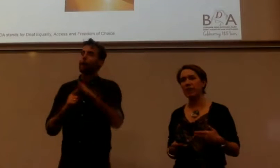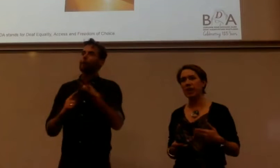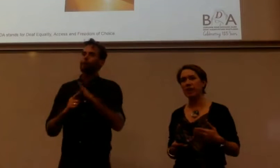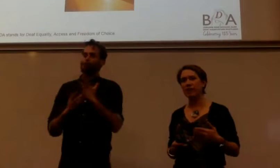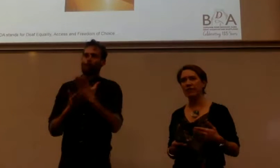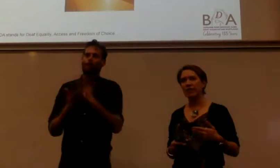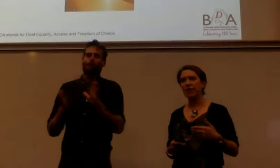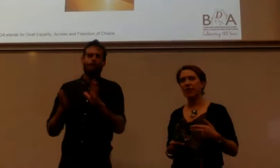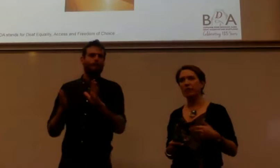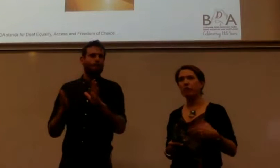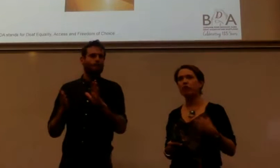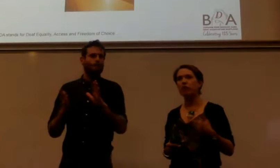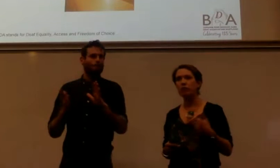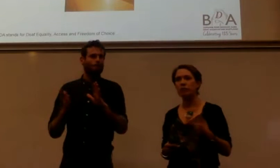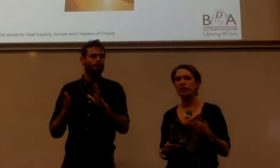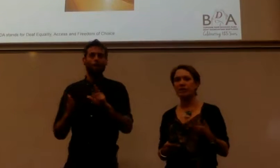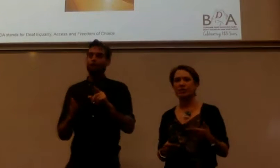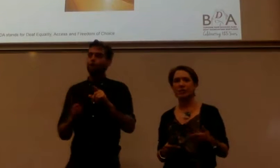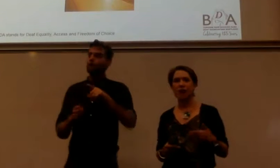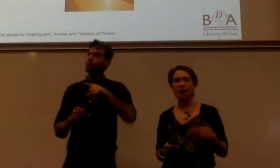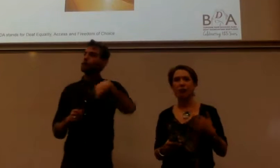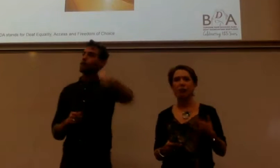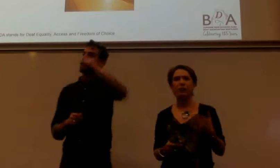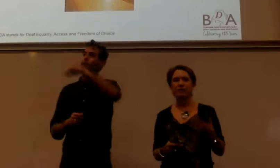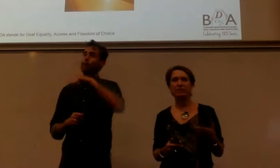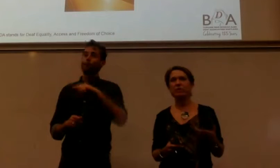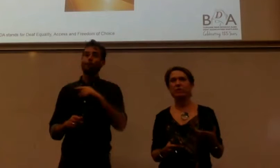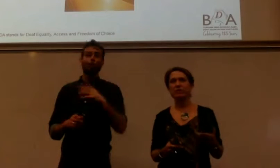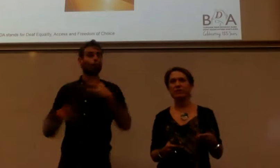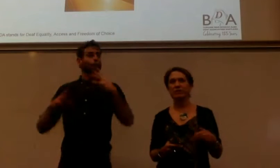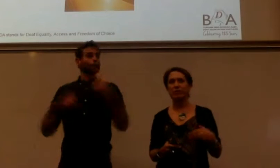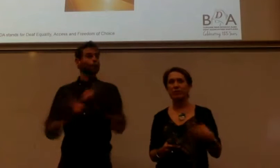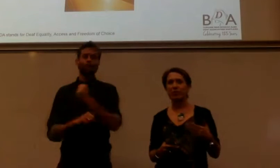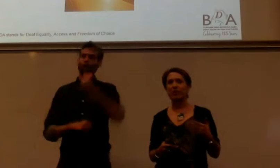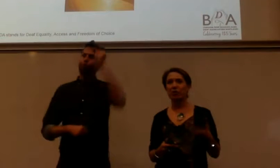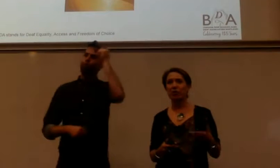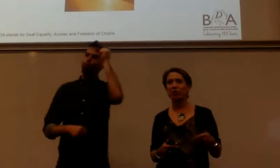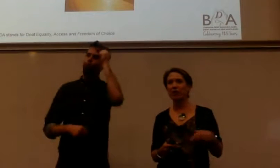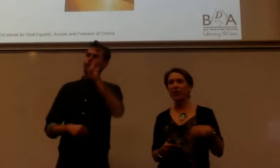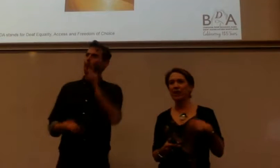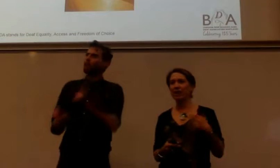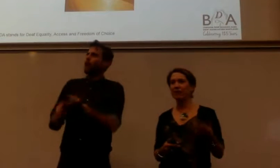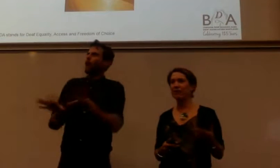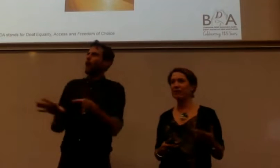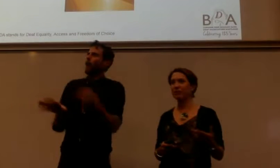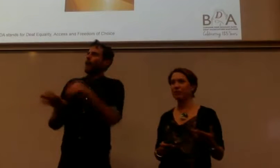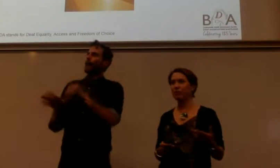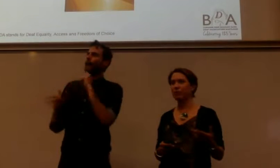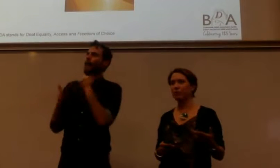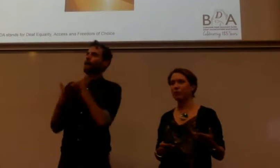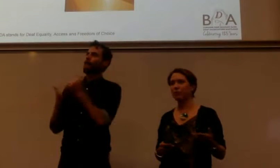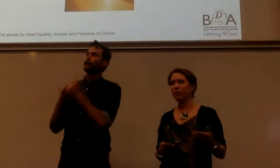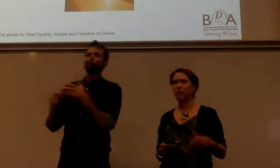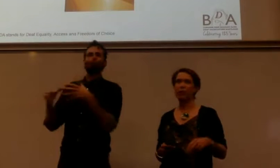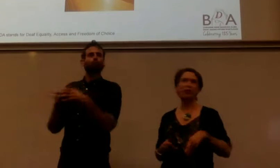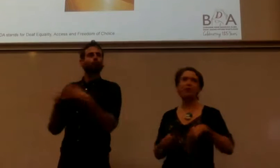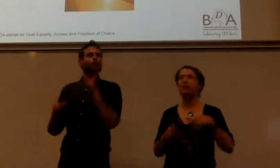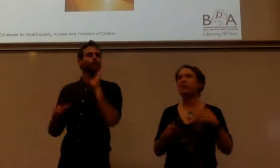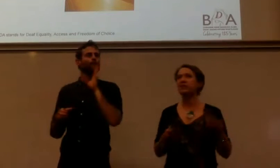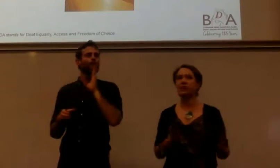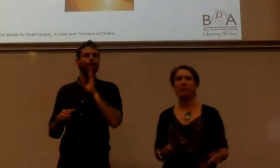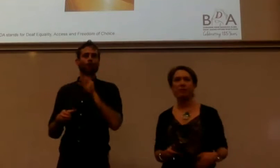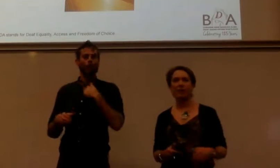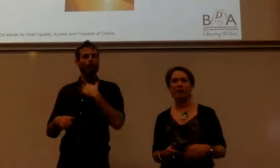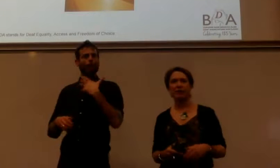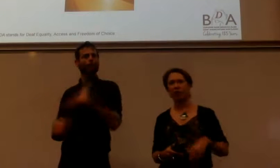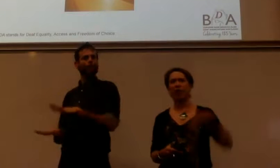emphasise that you don't need to have formal experience of being on an advisory group, or you don't